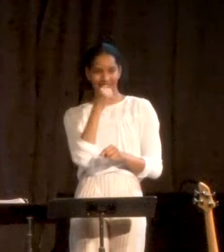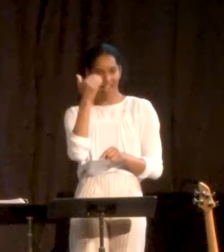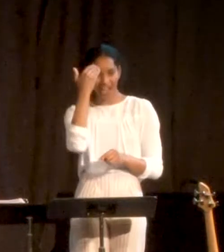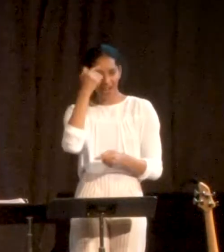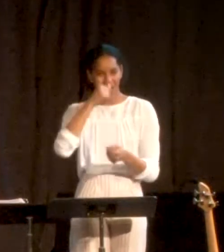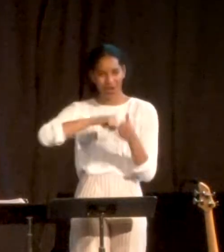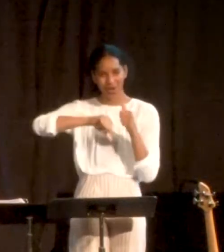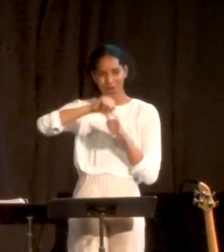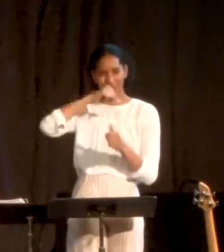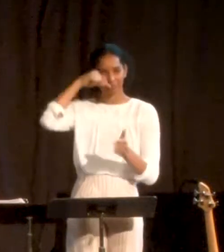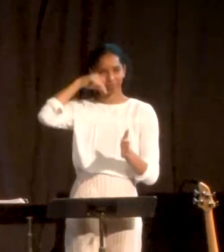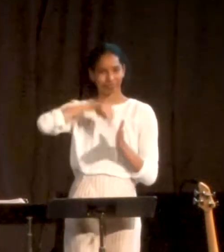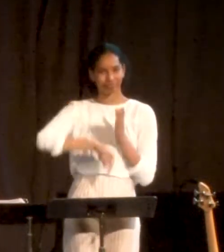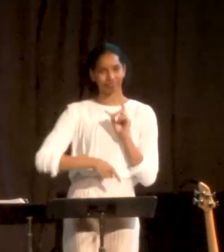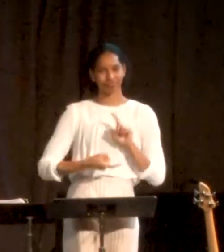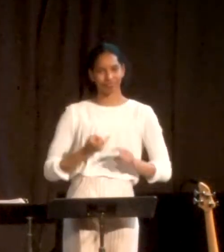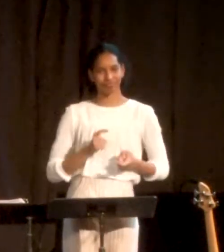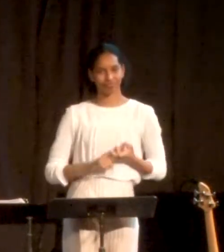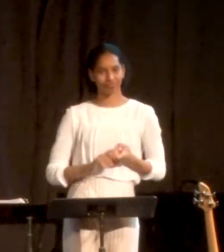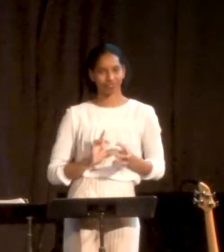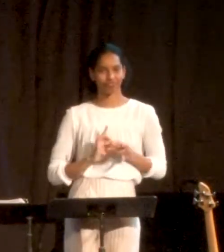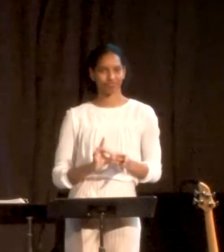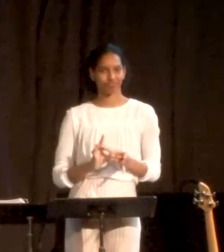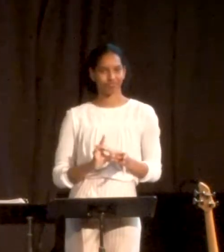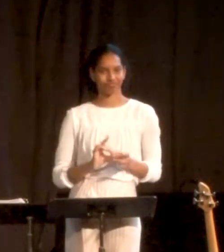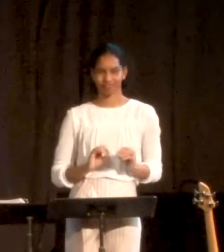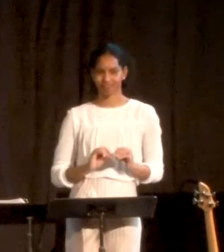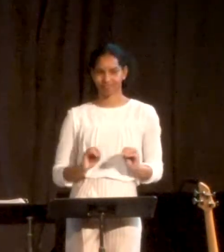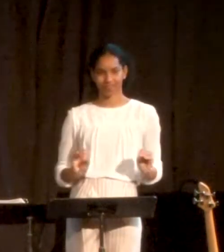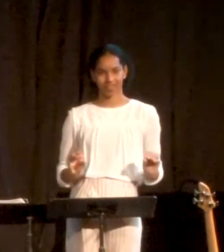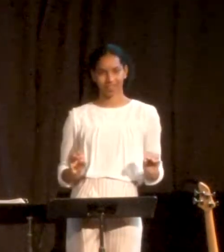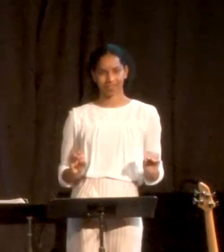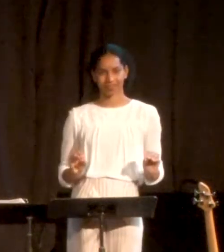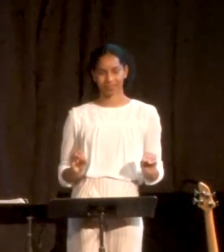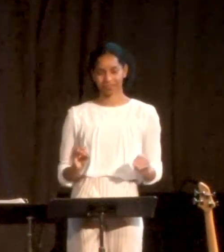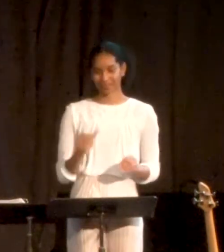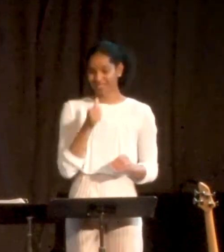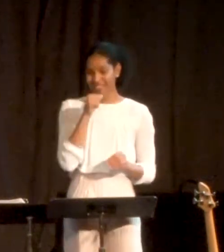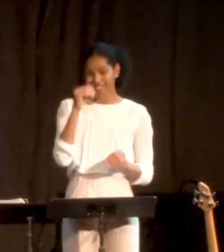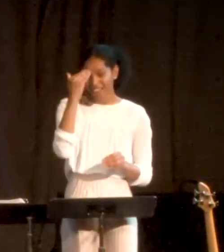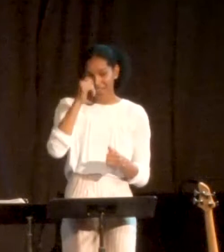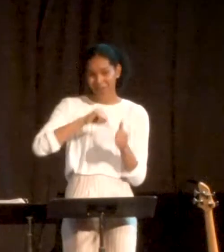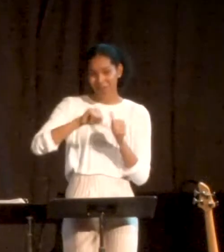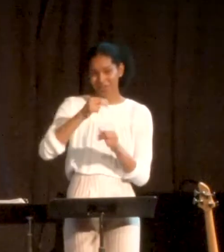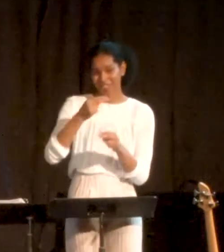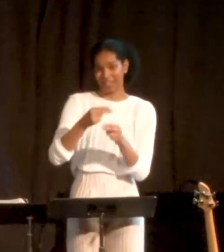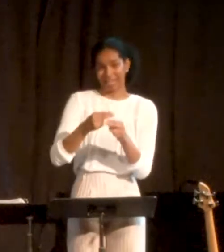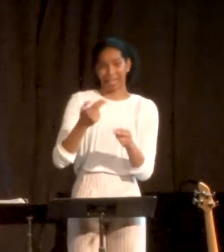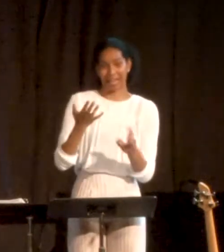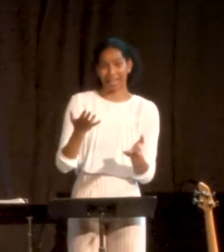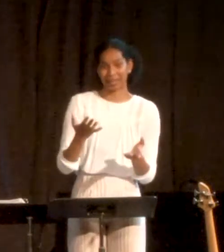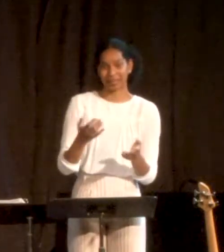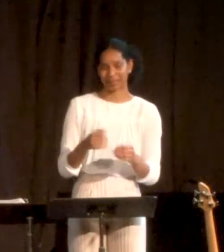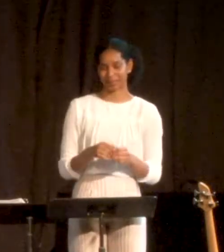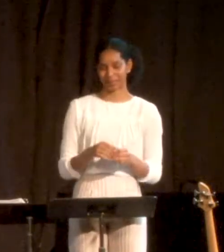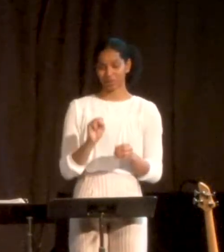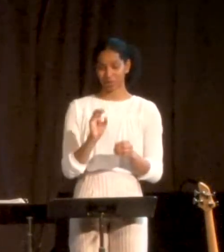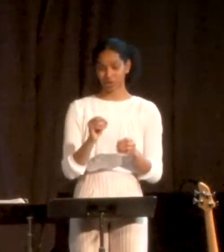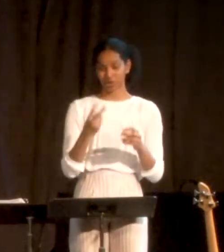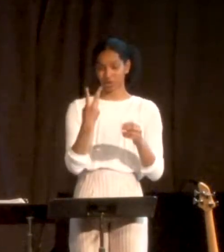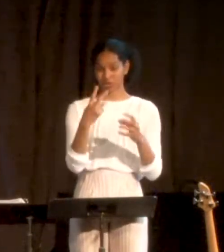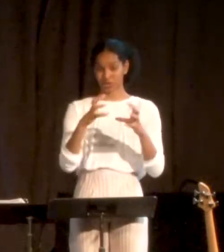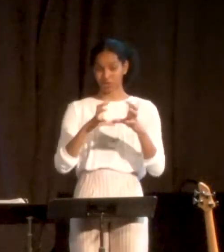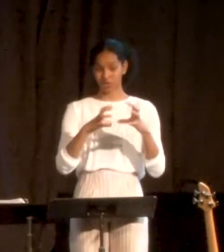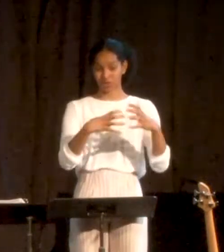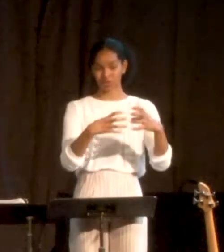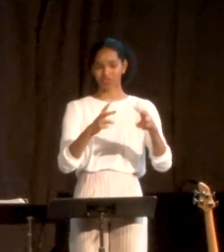They certainly wouldn't have known their names. It would be a couple of millennia before the